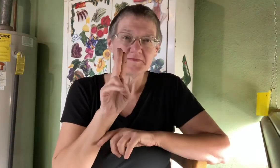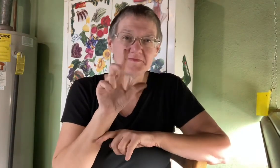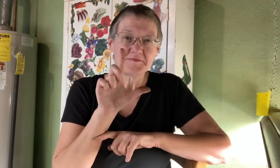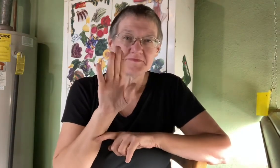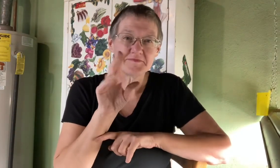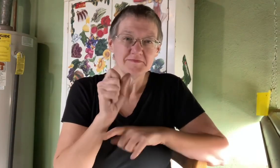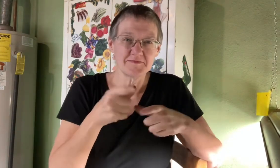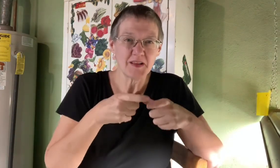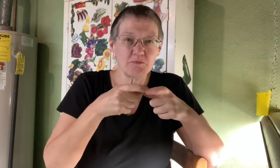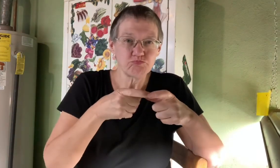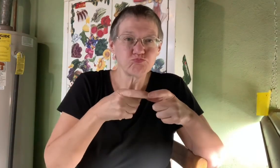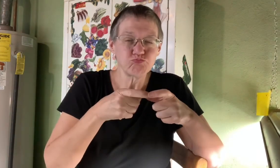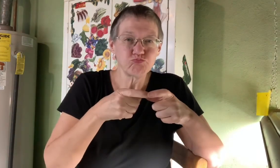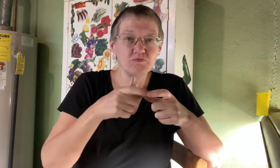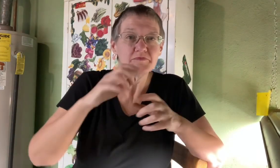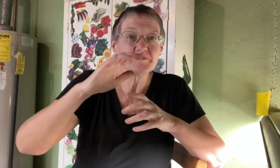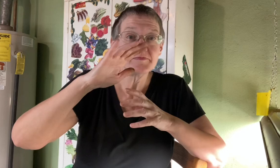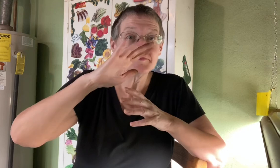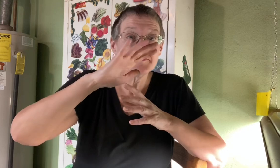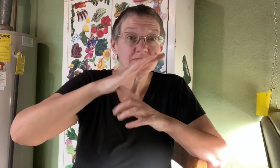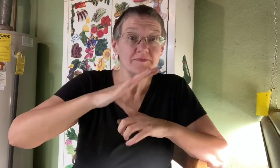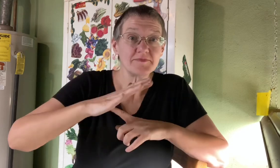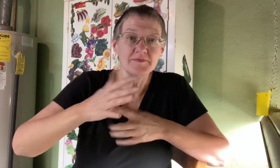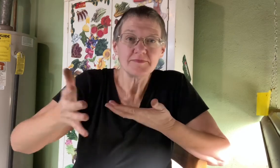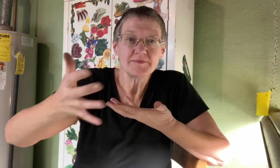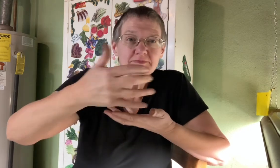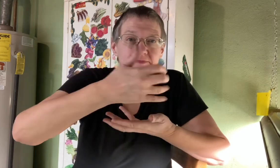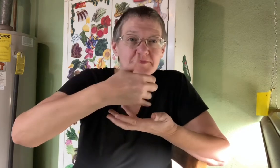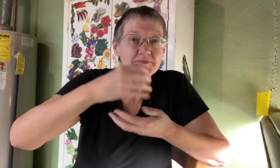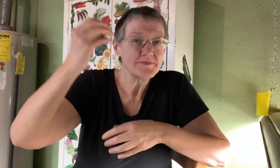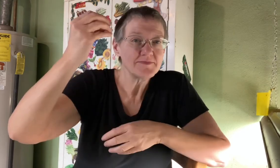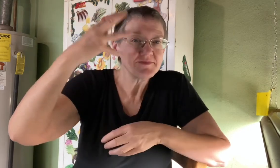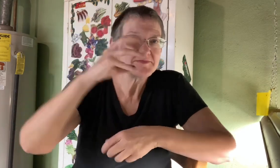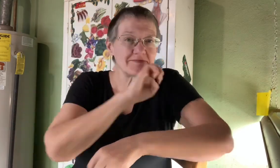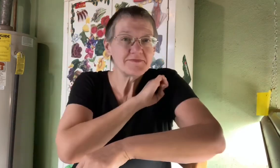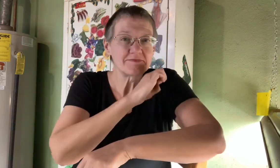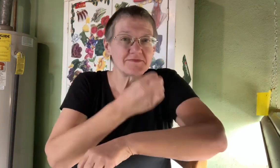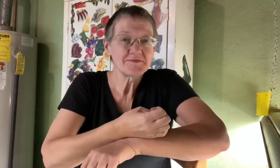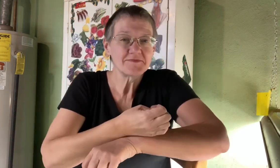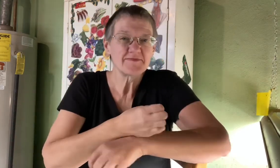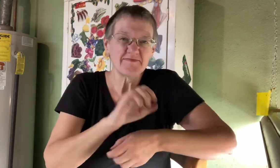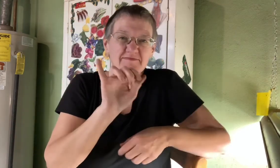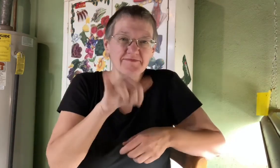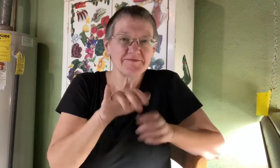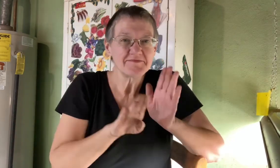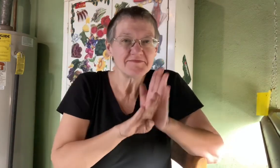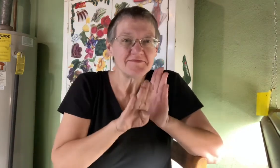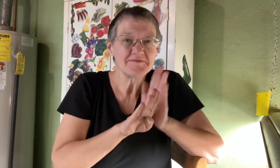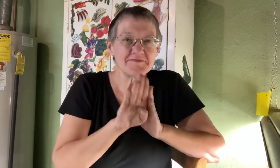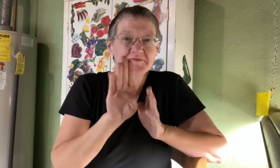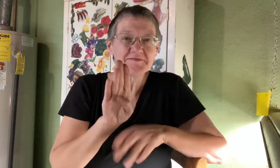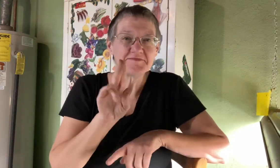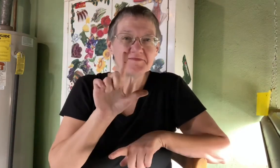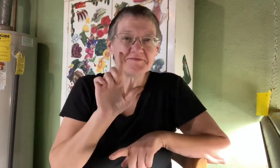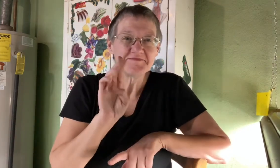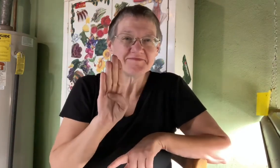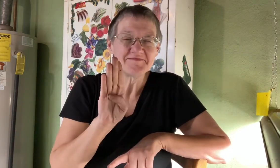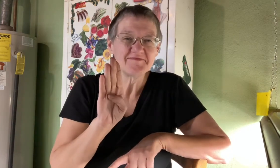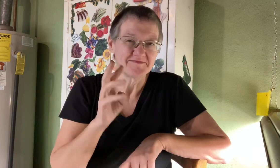big bulb. Those leaves collect the energy from the sun to make that bulb.